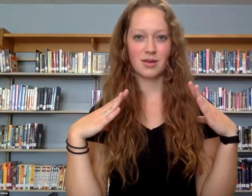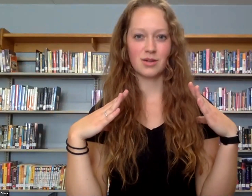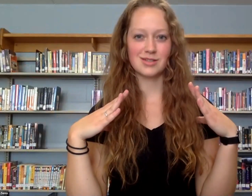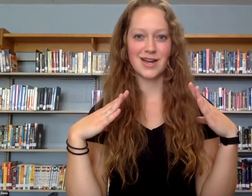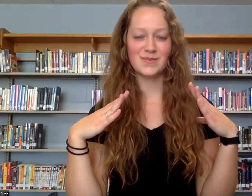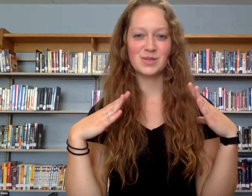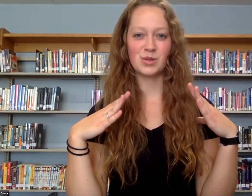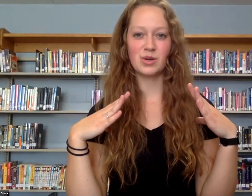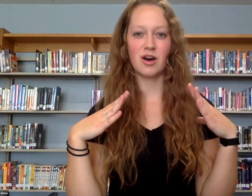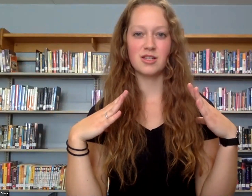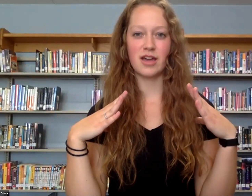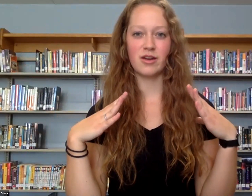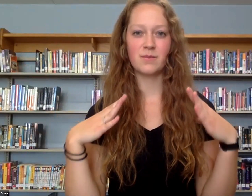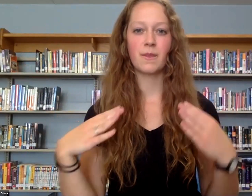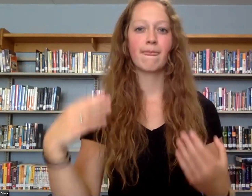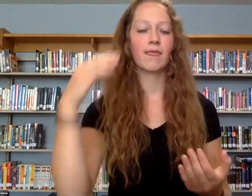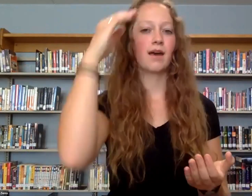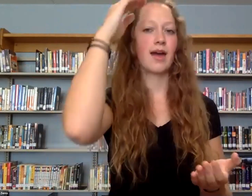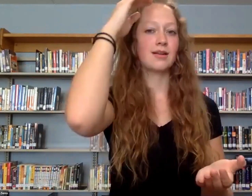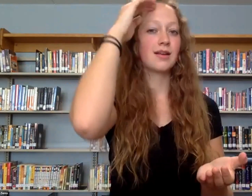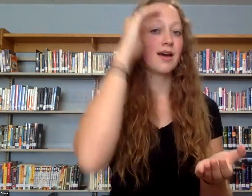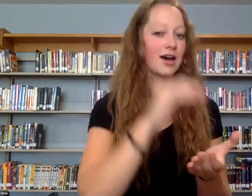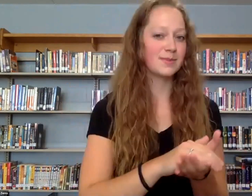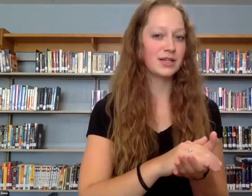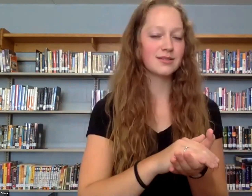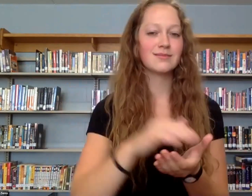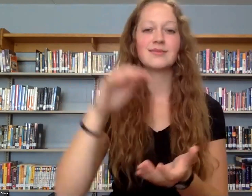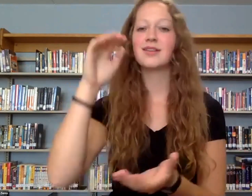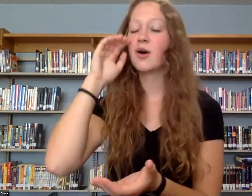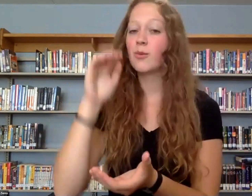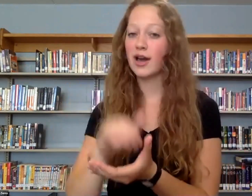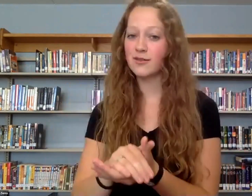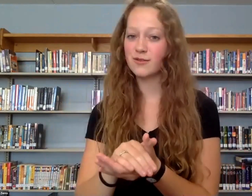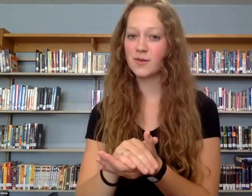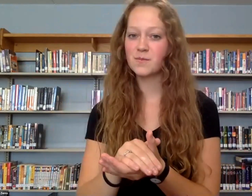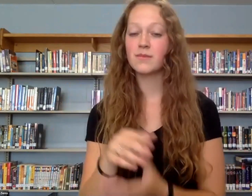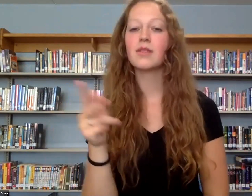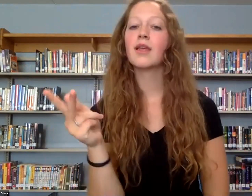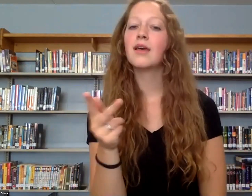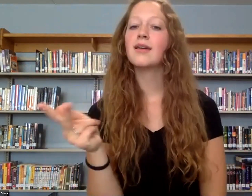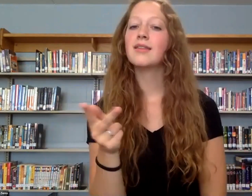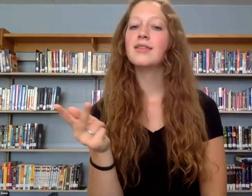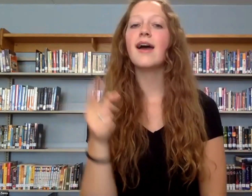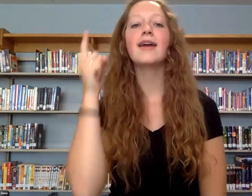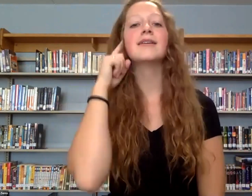words, right? So we'll do it all together. Again, husband, wife, they,